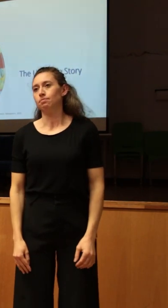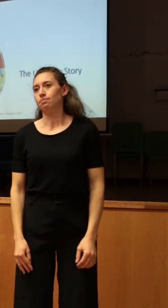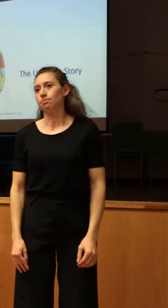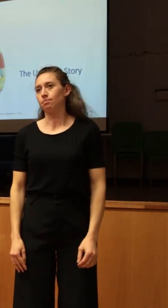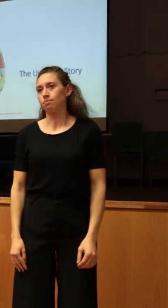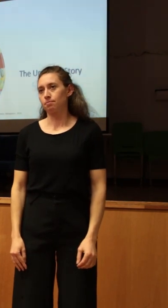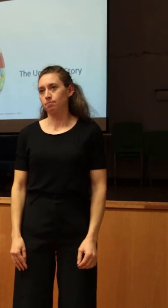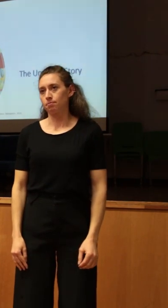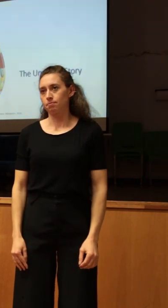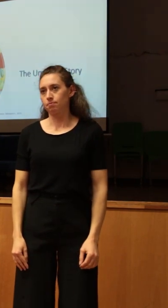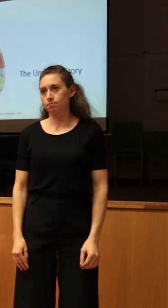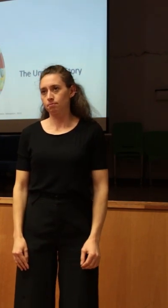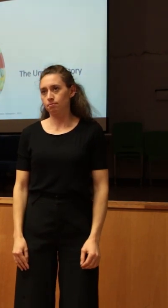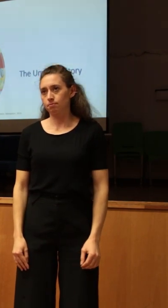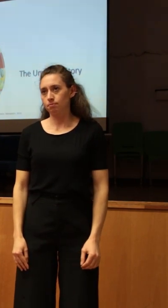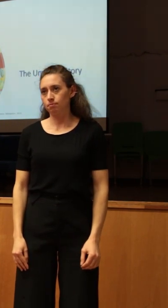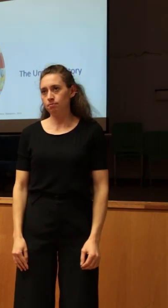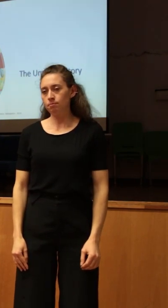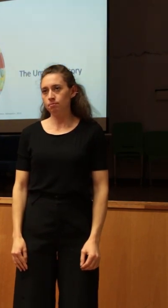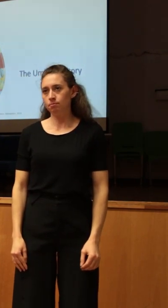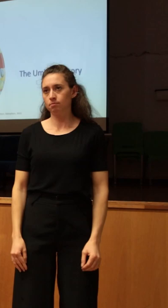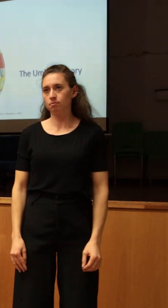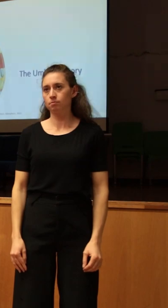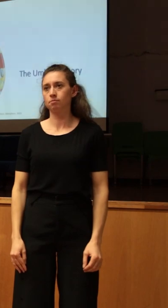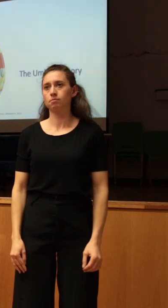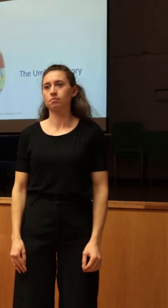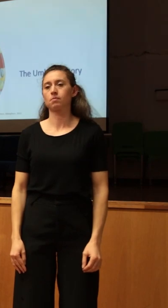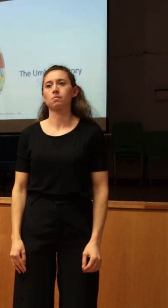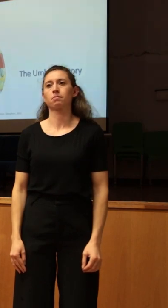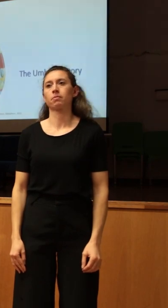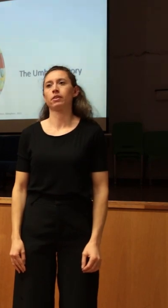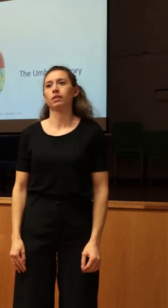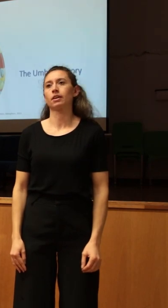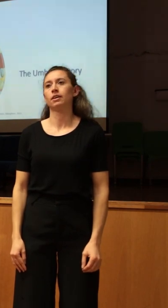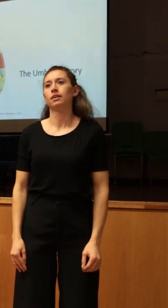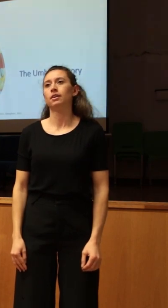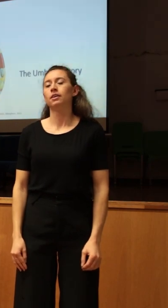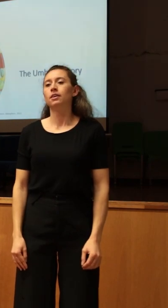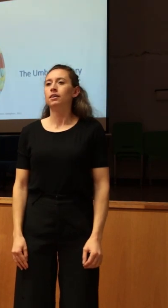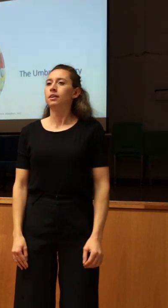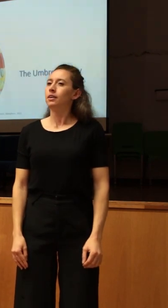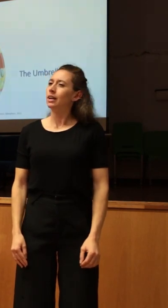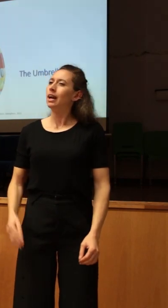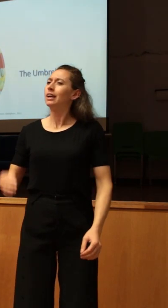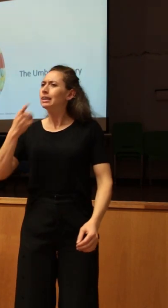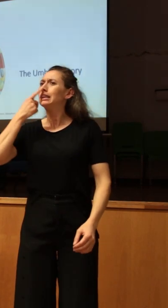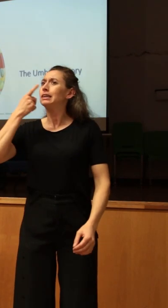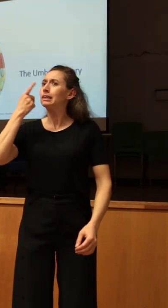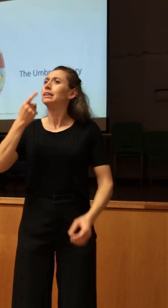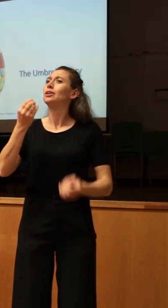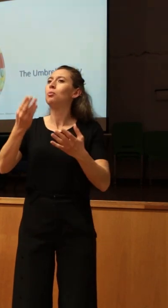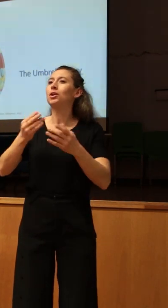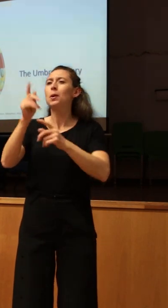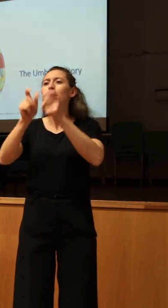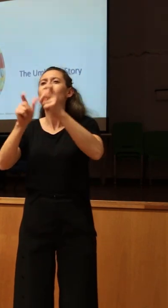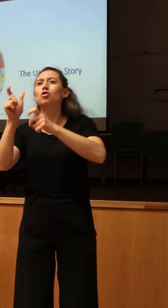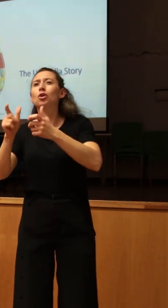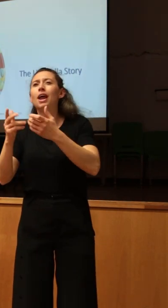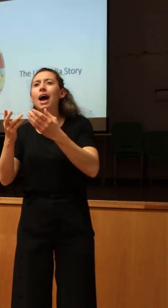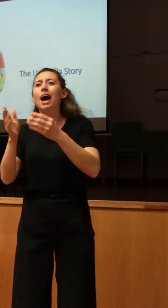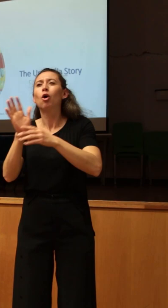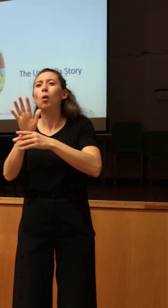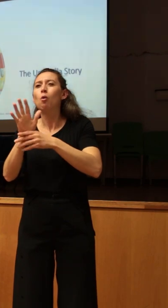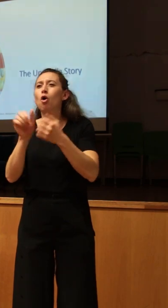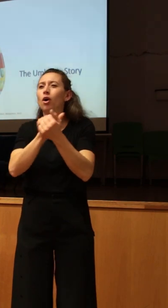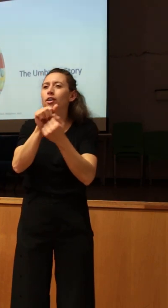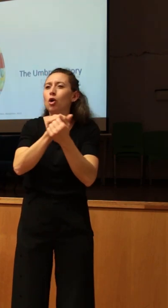running out of time because people kind of get it. They have they taste language differently. Es muy interesante porque la gente saborea el